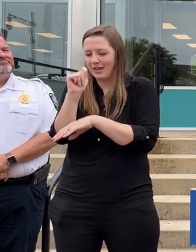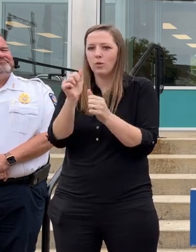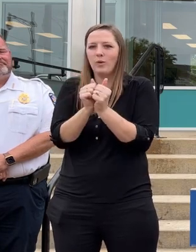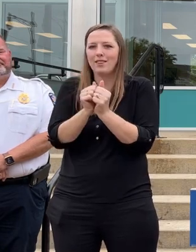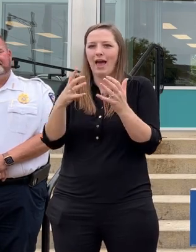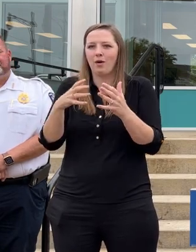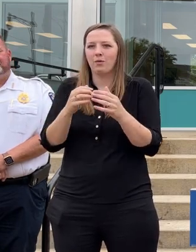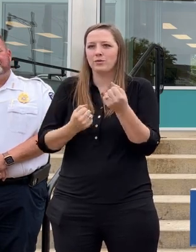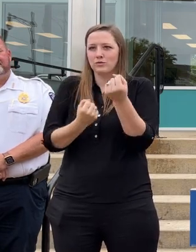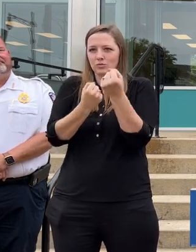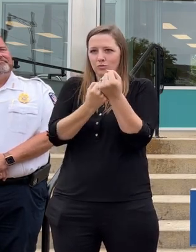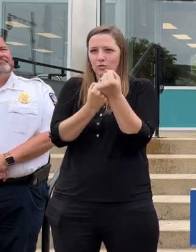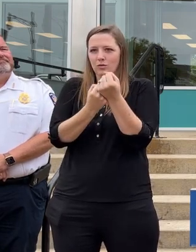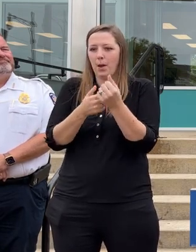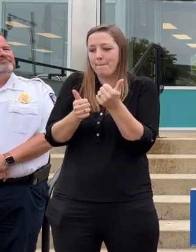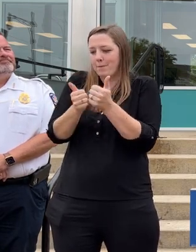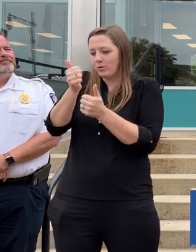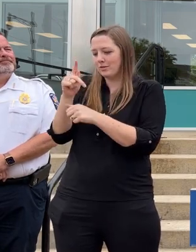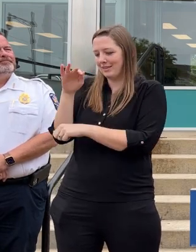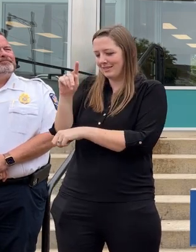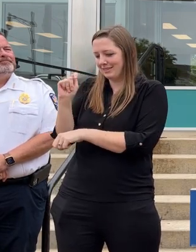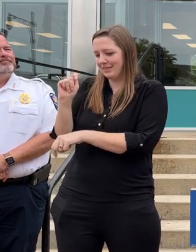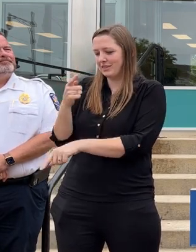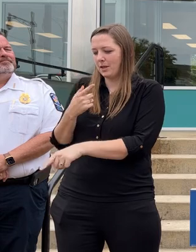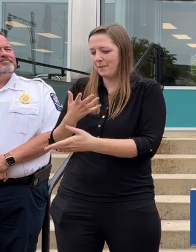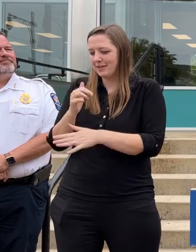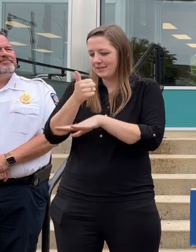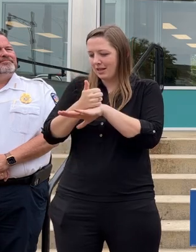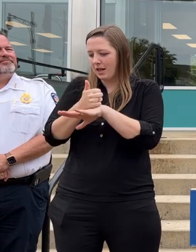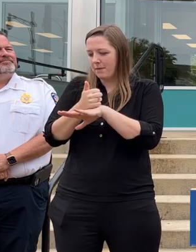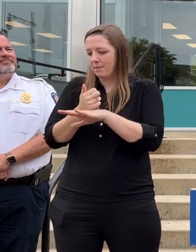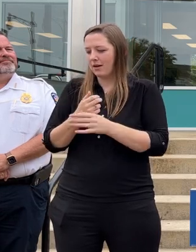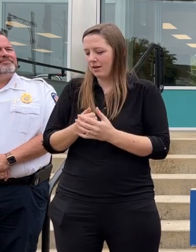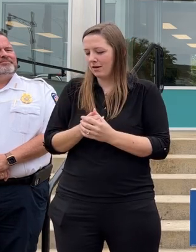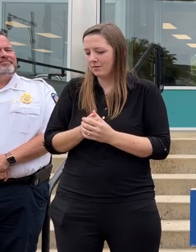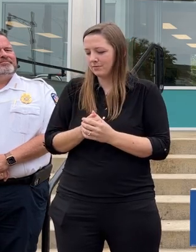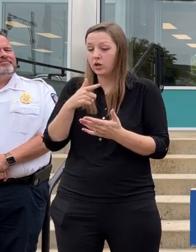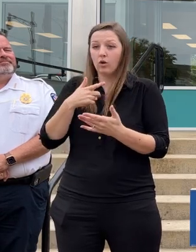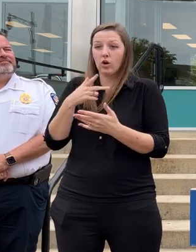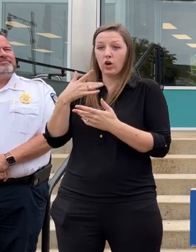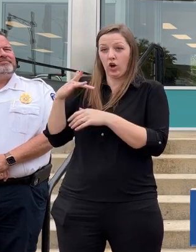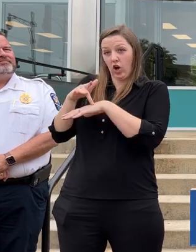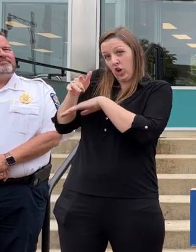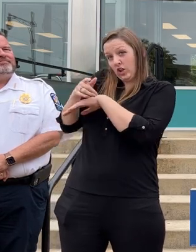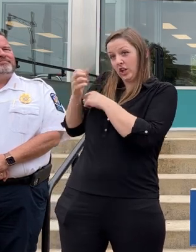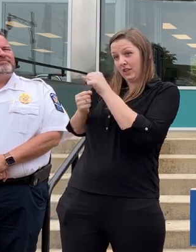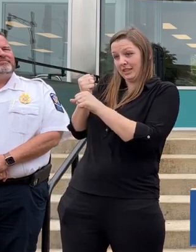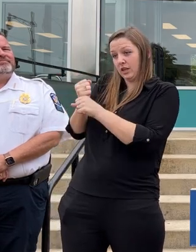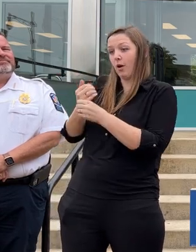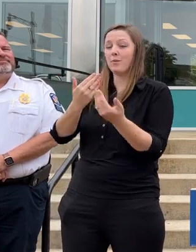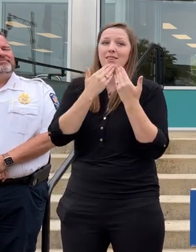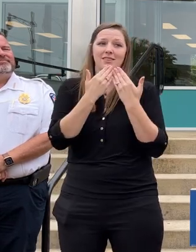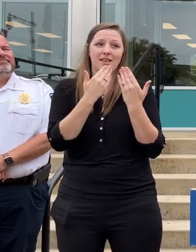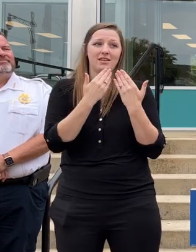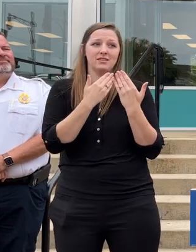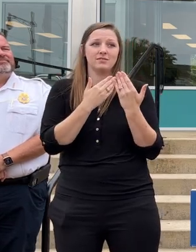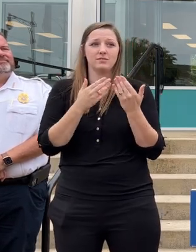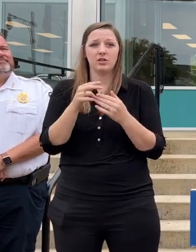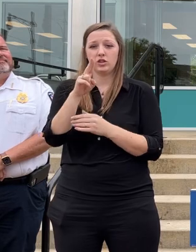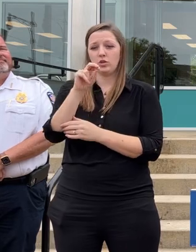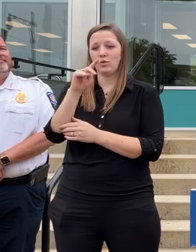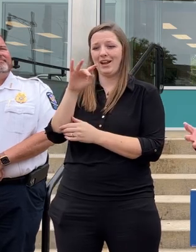of these kits were assembled on the United Way's Day of Caring earlier this year. I want to thank all the members of the United Way and their team